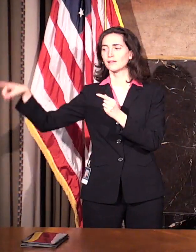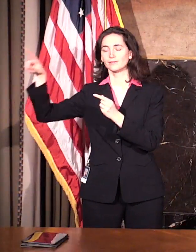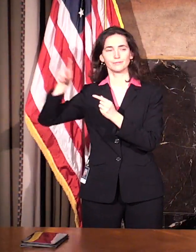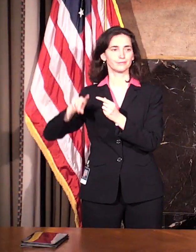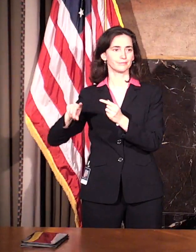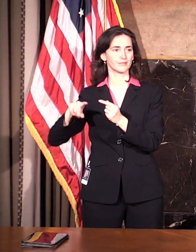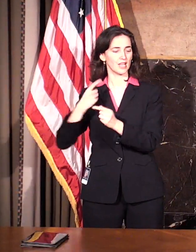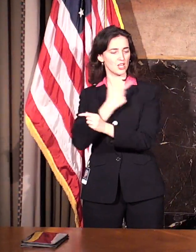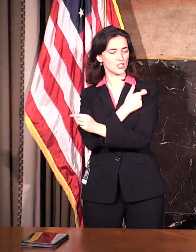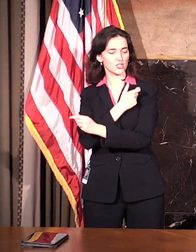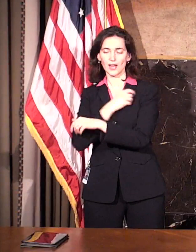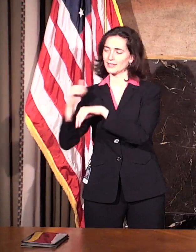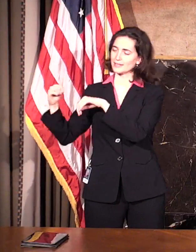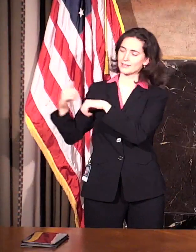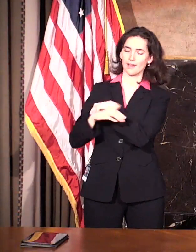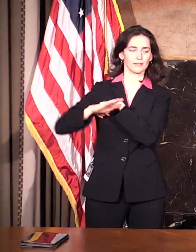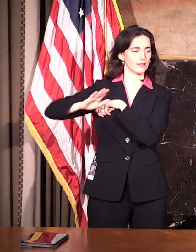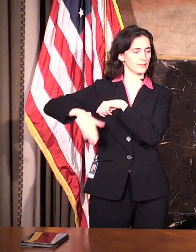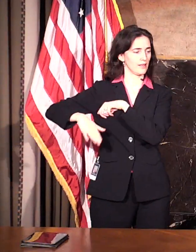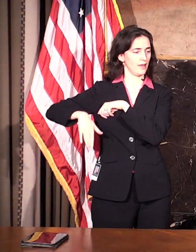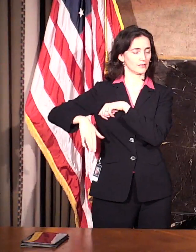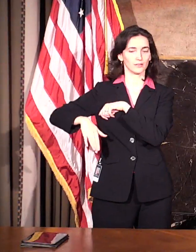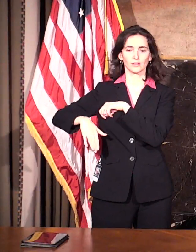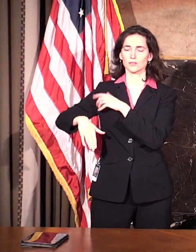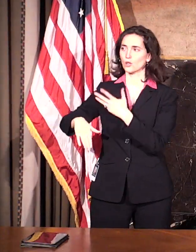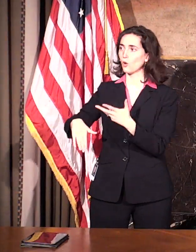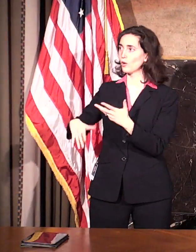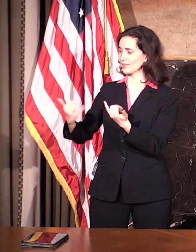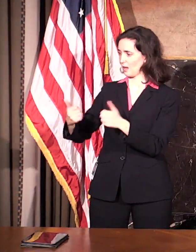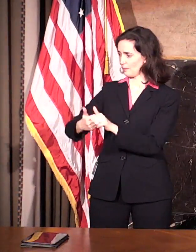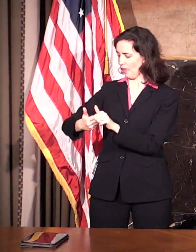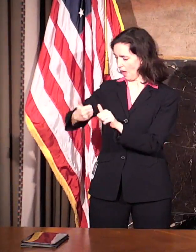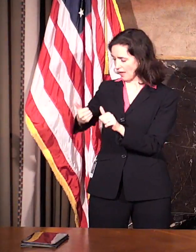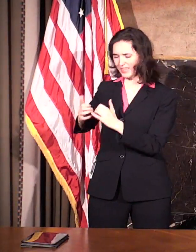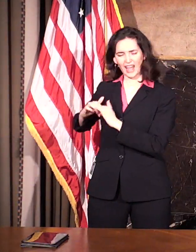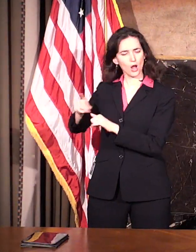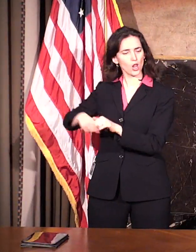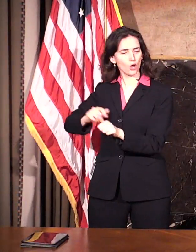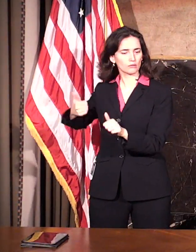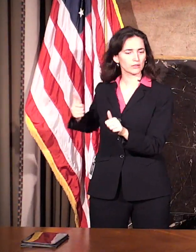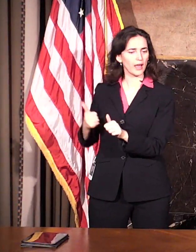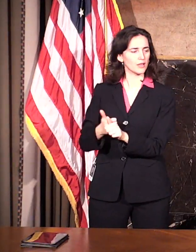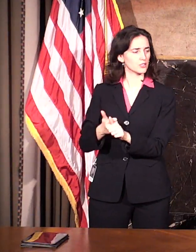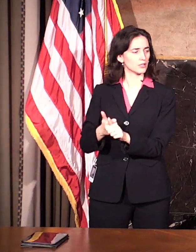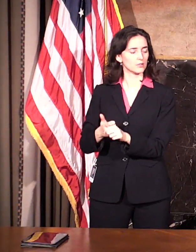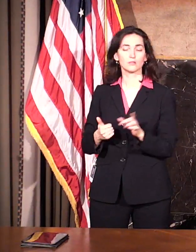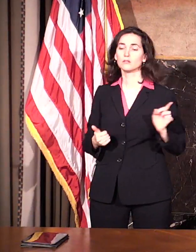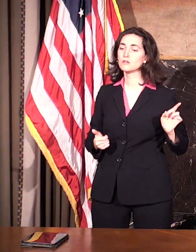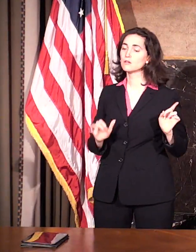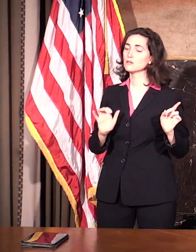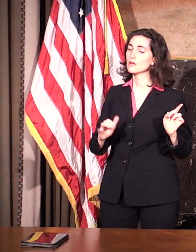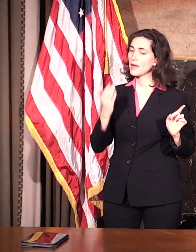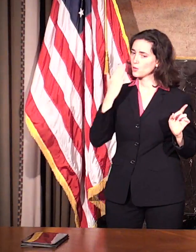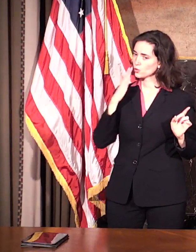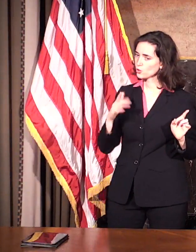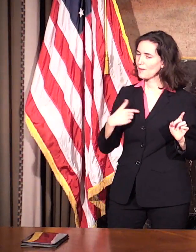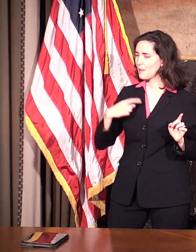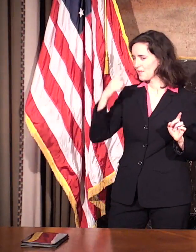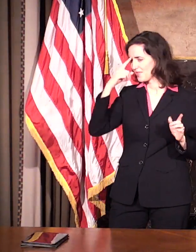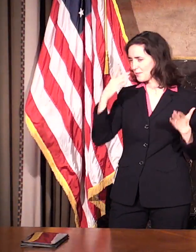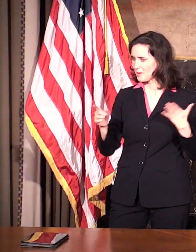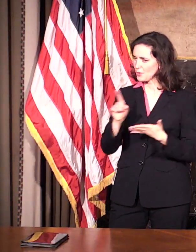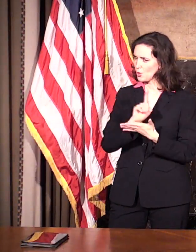catch up and make up for that lost time of this week where we didn't administer that many doses? I don't know. I wouldn't expect more than a week or